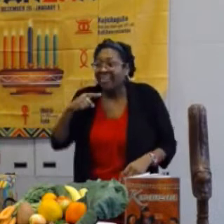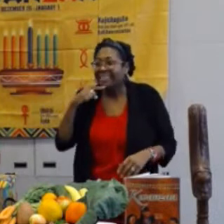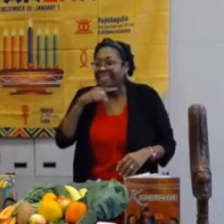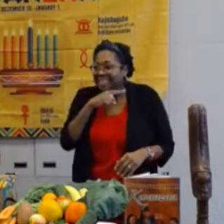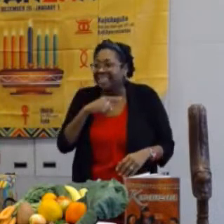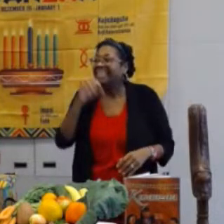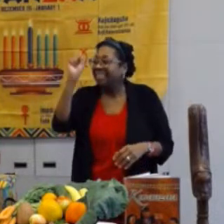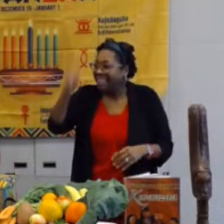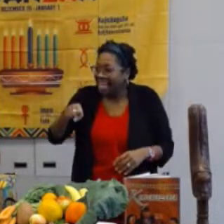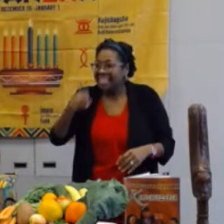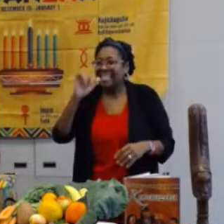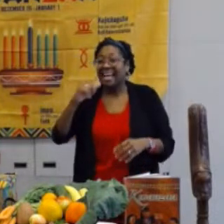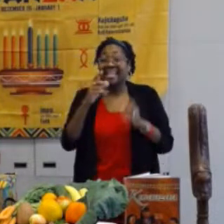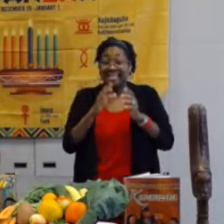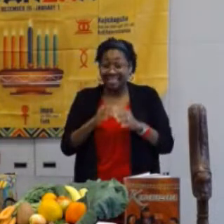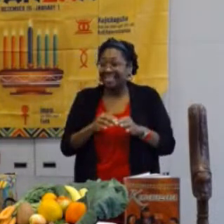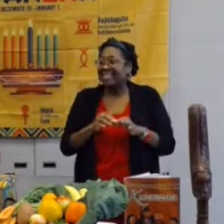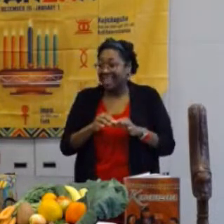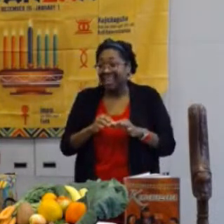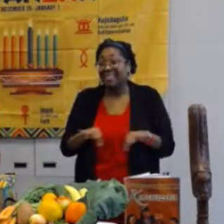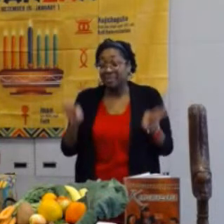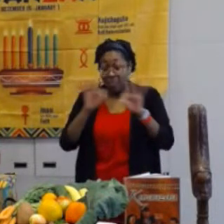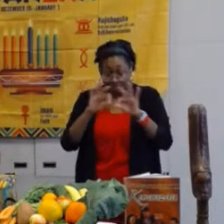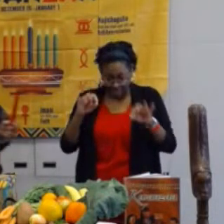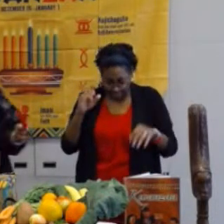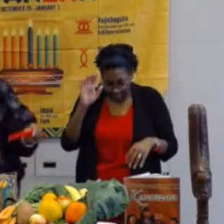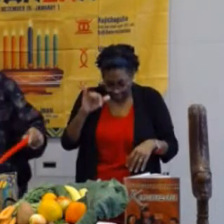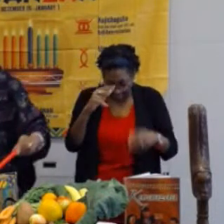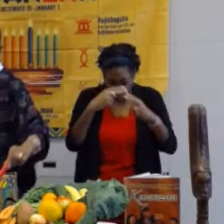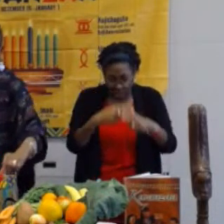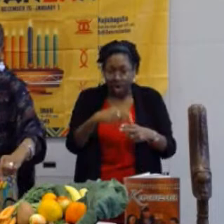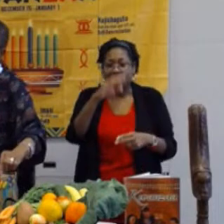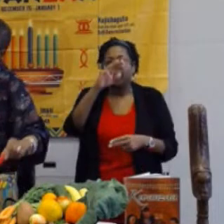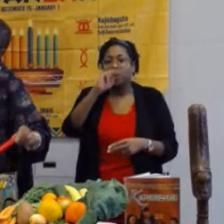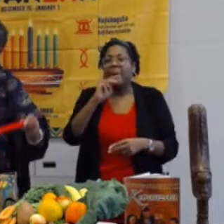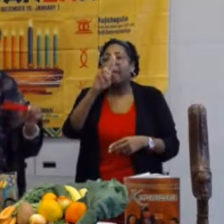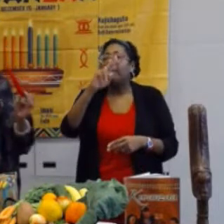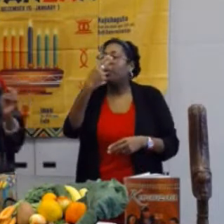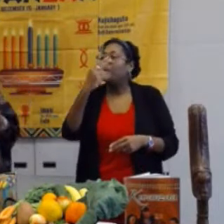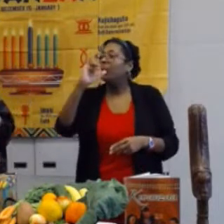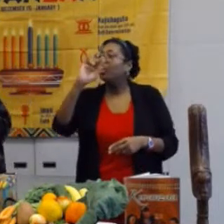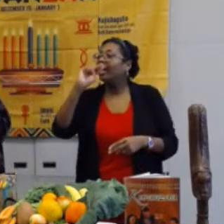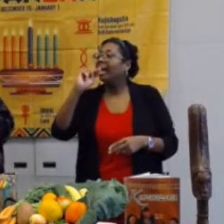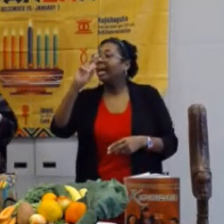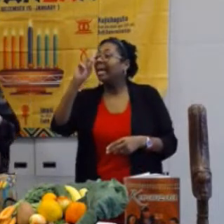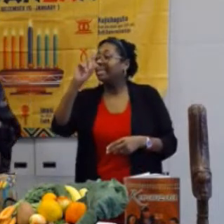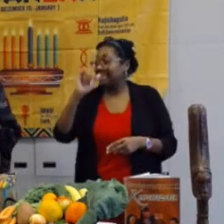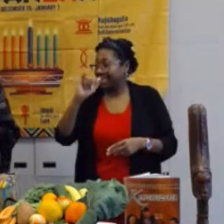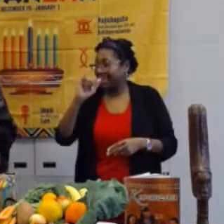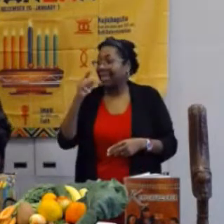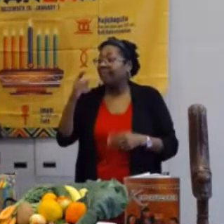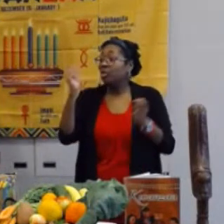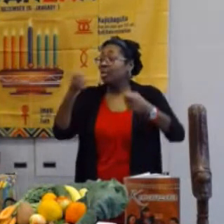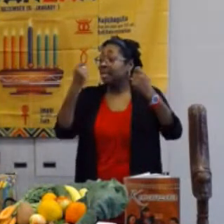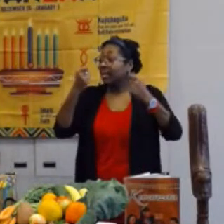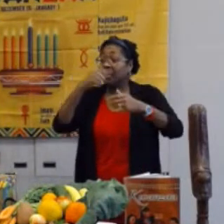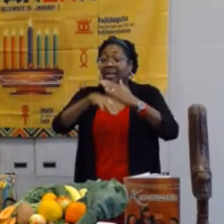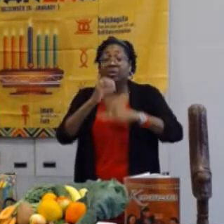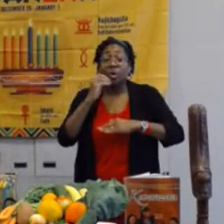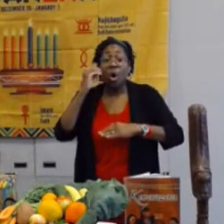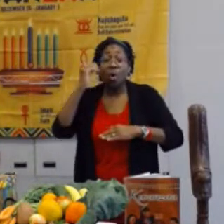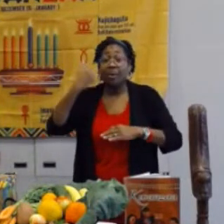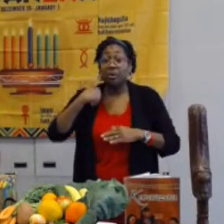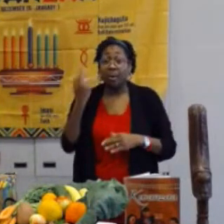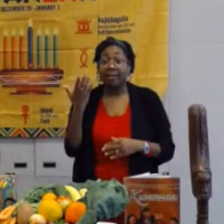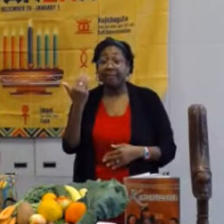coin. The coin is very important. That's the mahindi. So if you're celebrating Kwanzaa in your home and you have